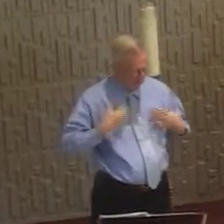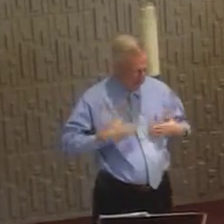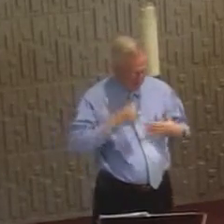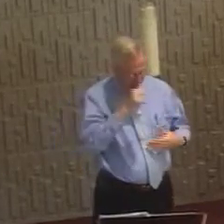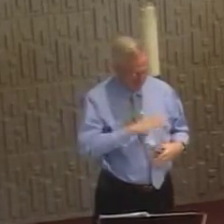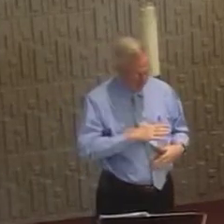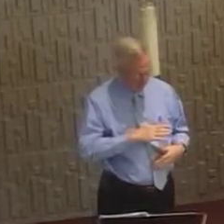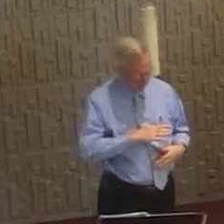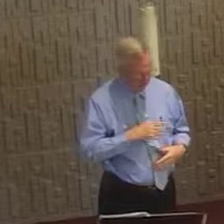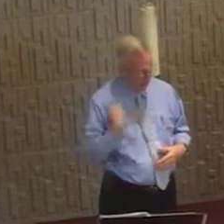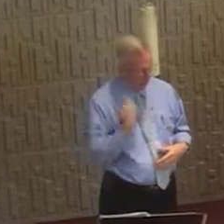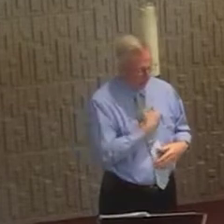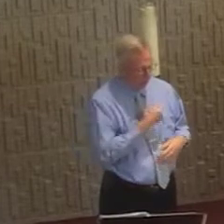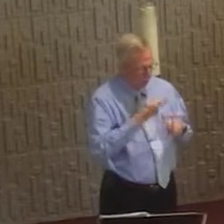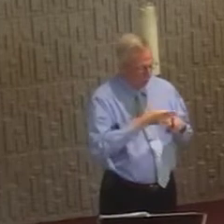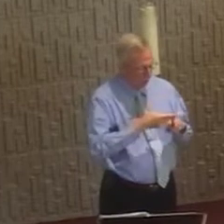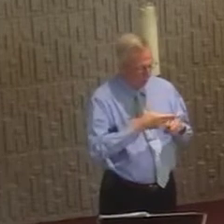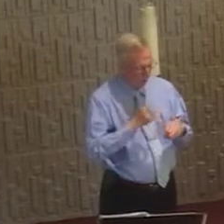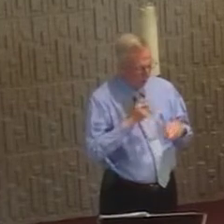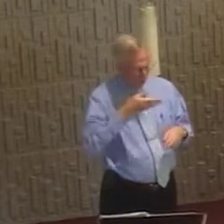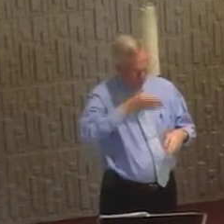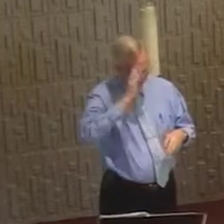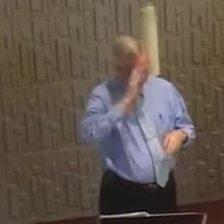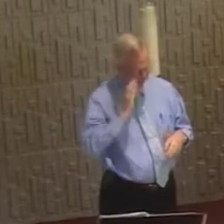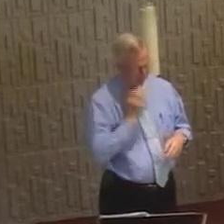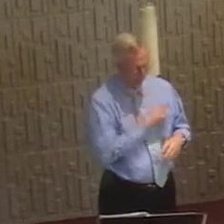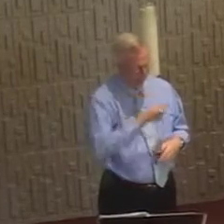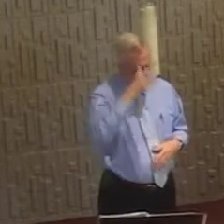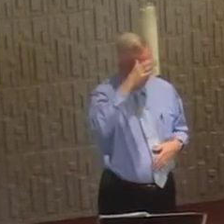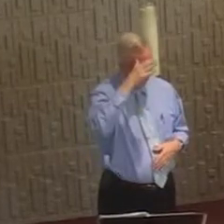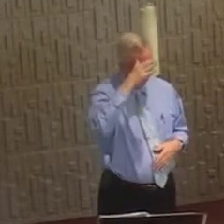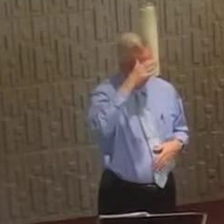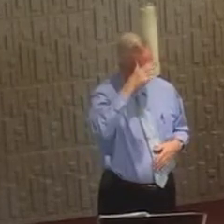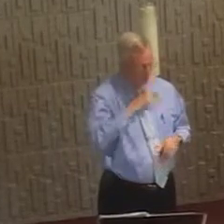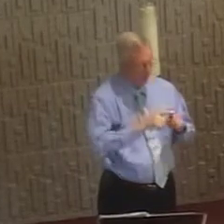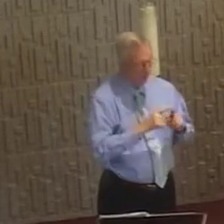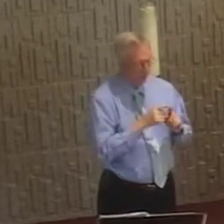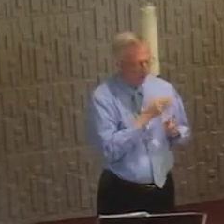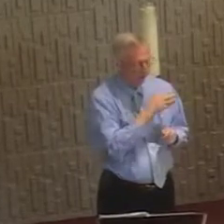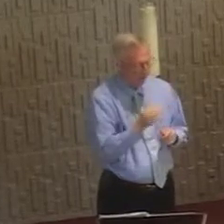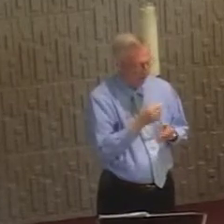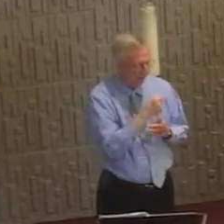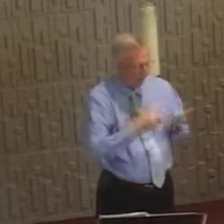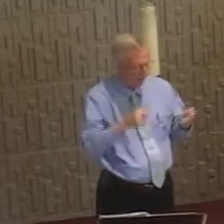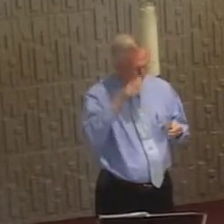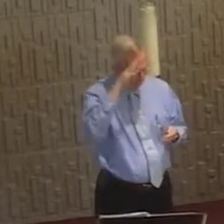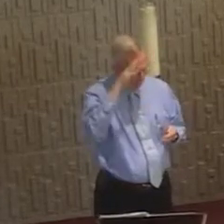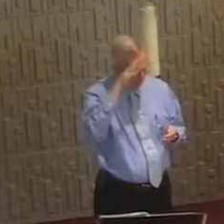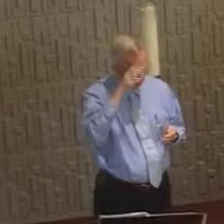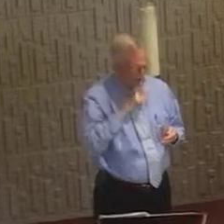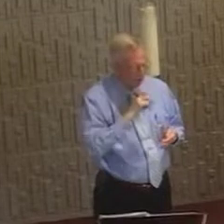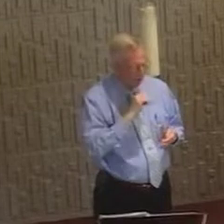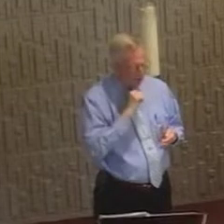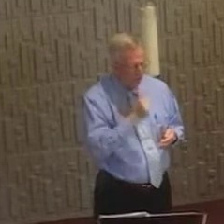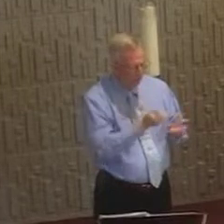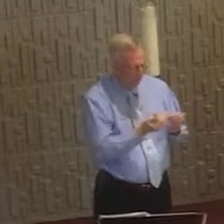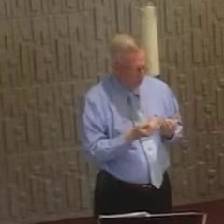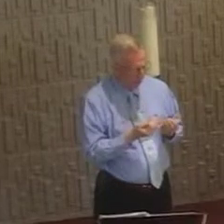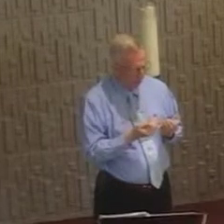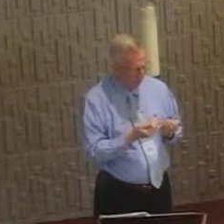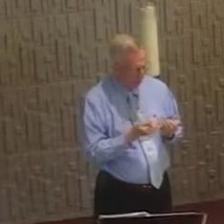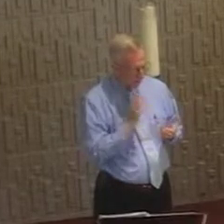We call God our Father. And what father doesn't want his children to be happy? Look at the things